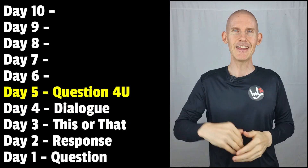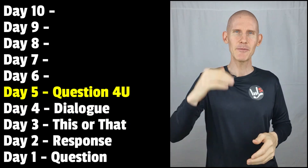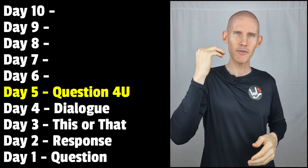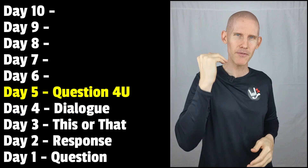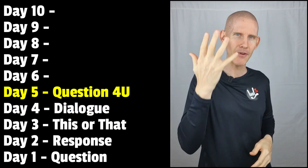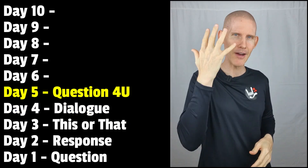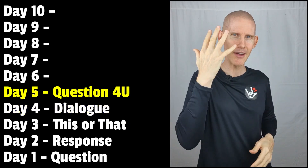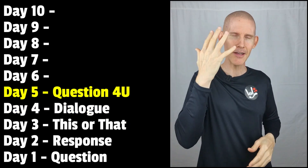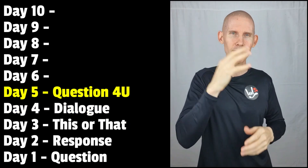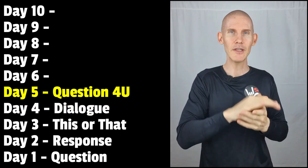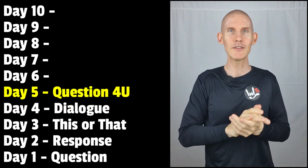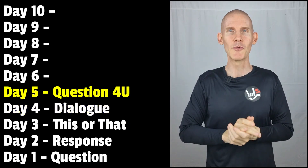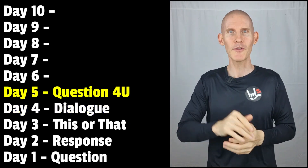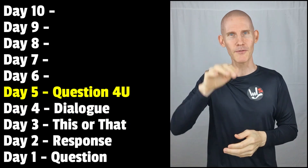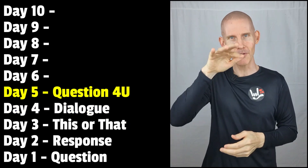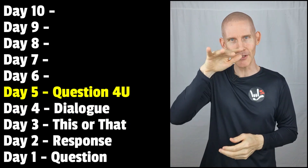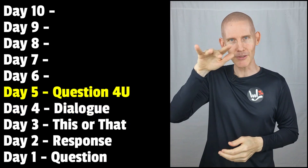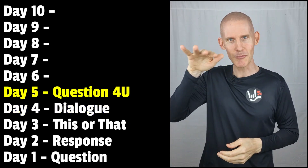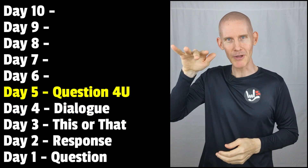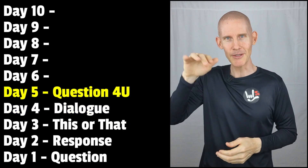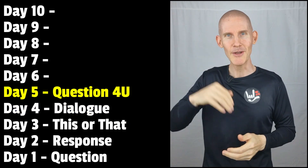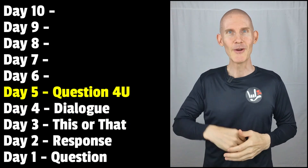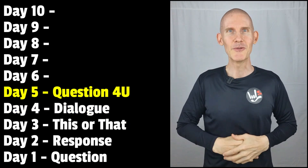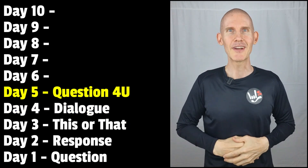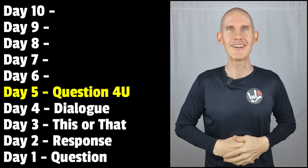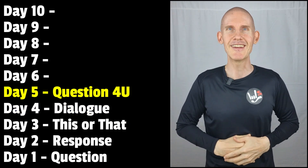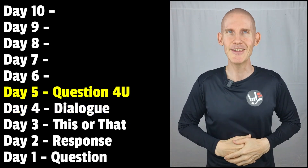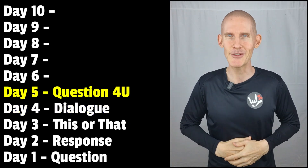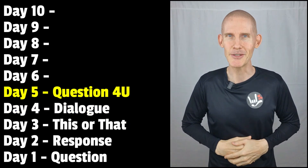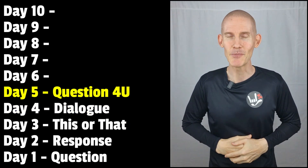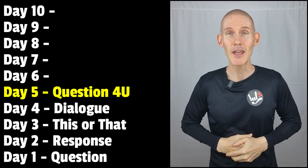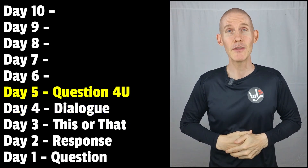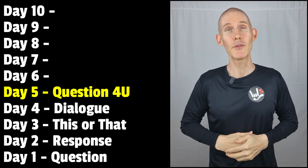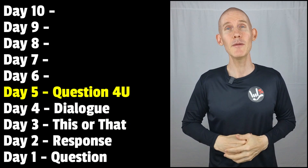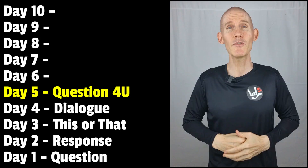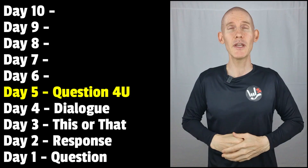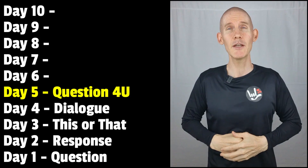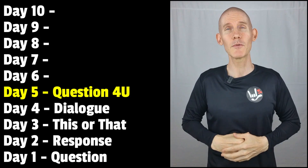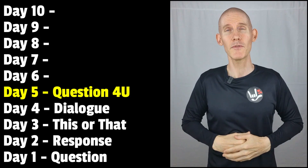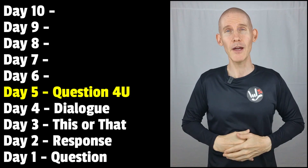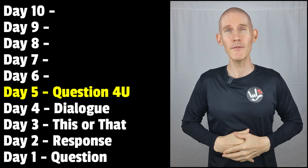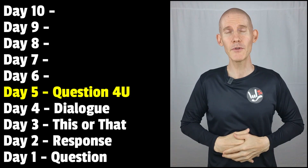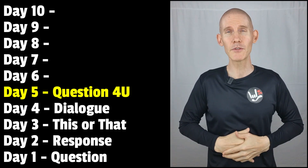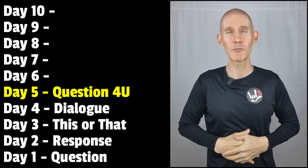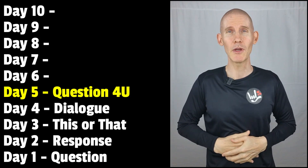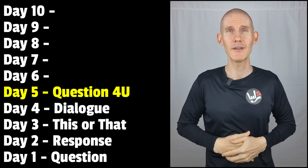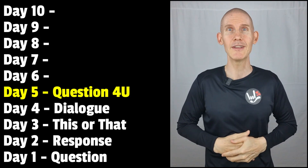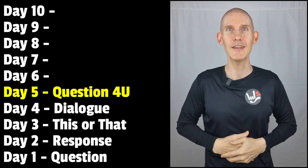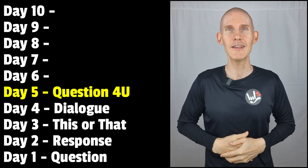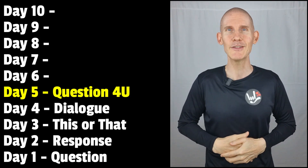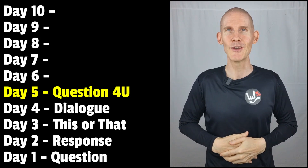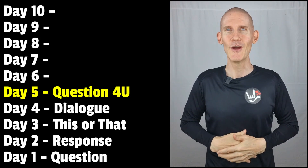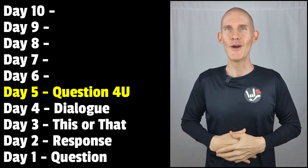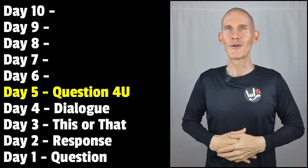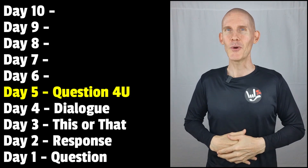number five is more finger spelling recognition. And the theme for day number five, finger spelling, is